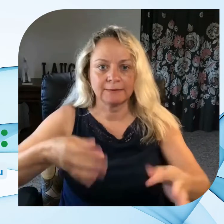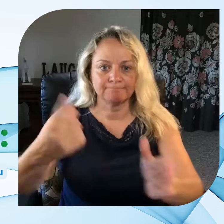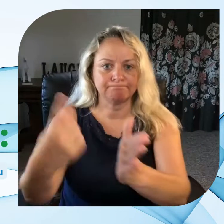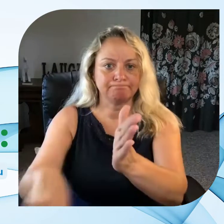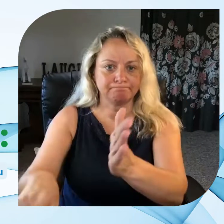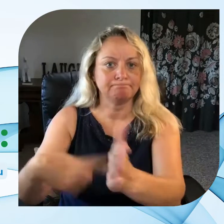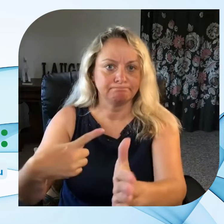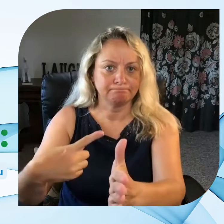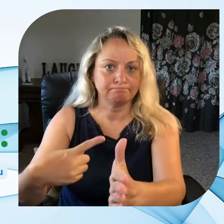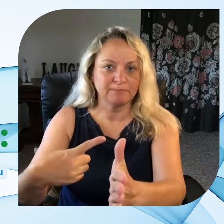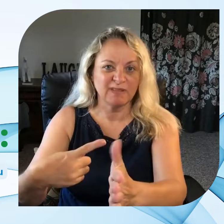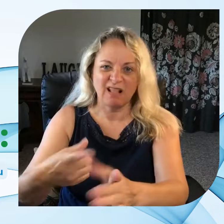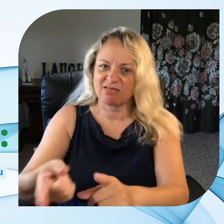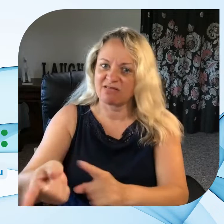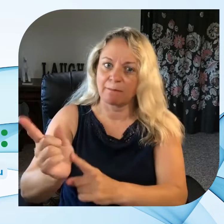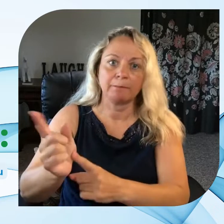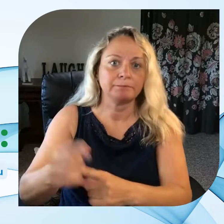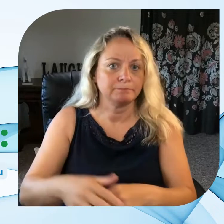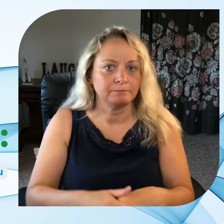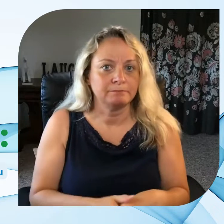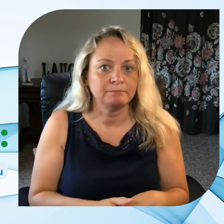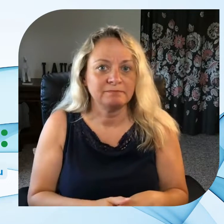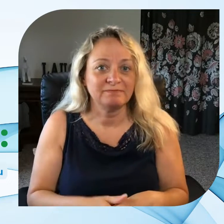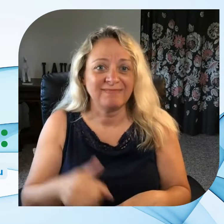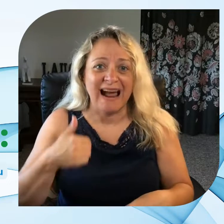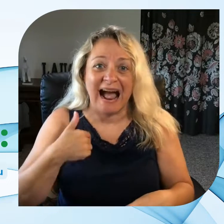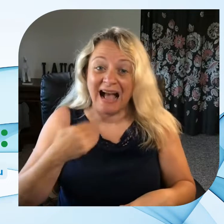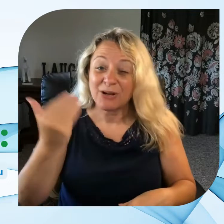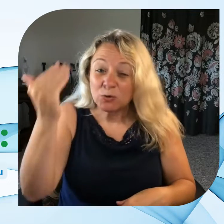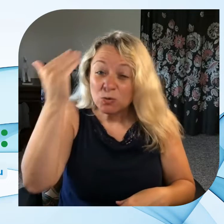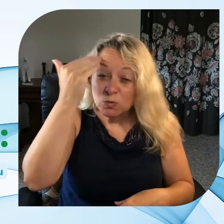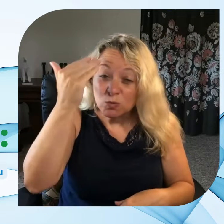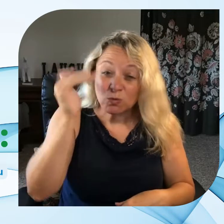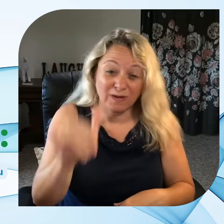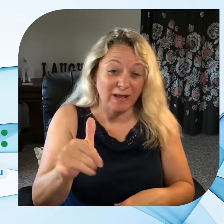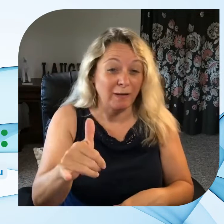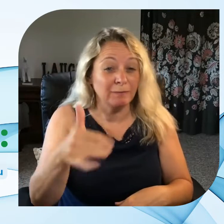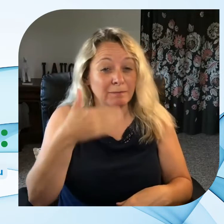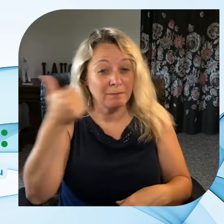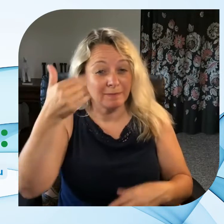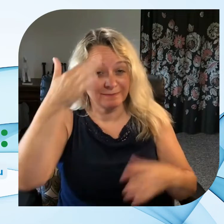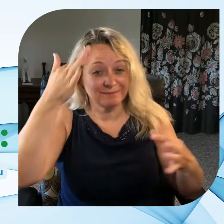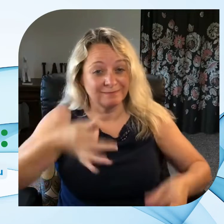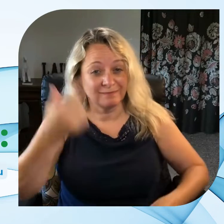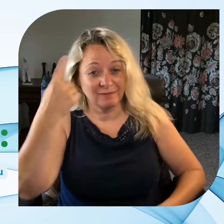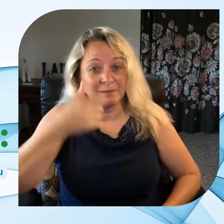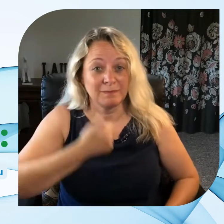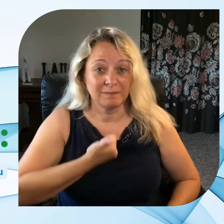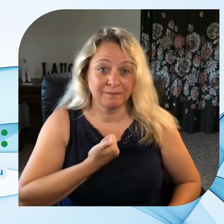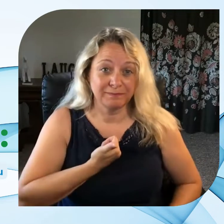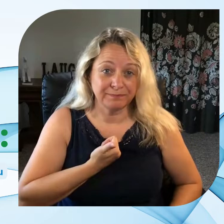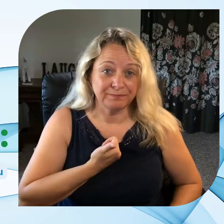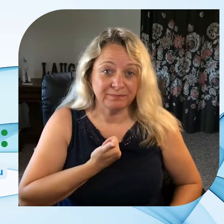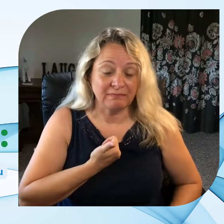I canceled because I knew that that was the best thing to do for me.